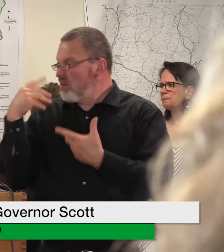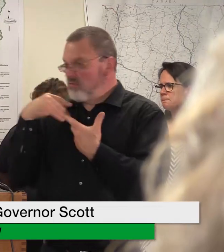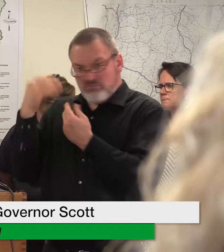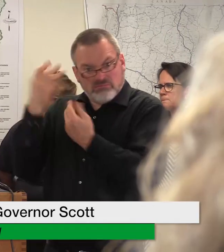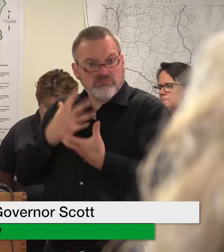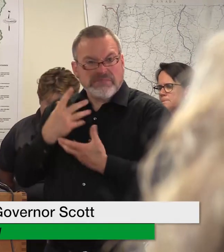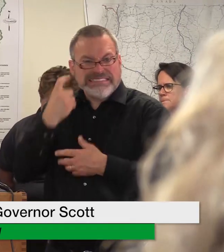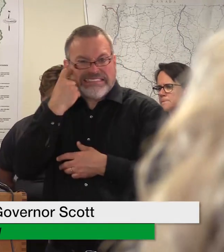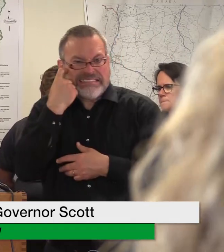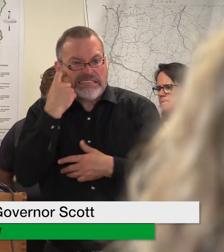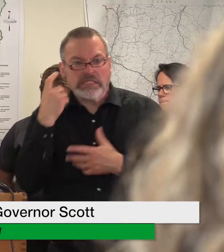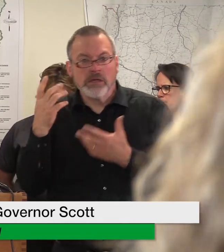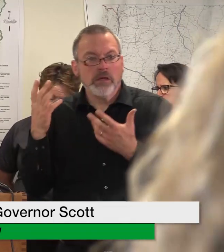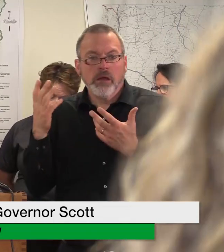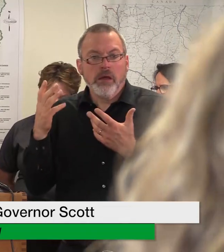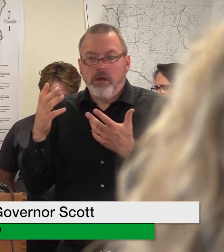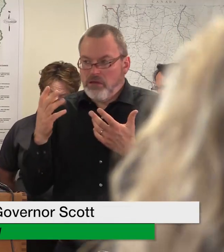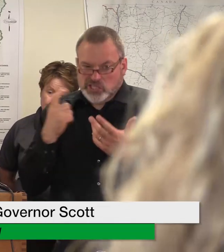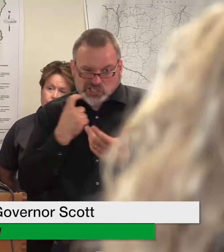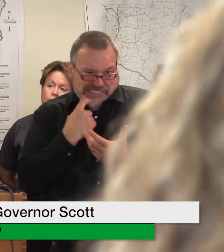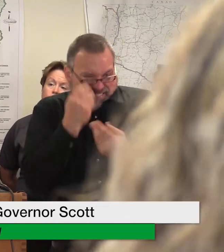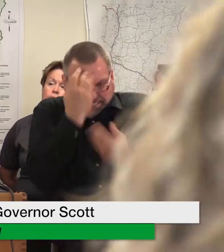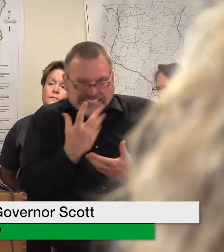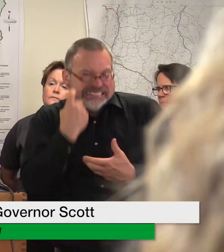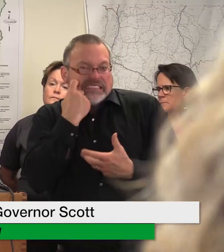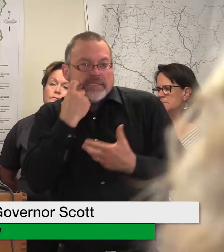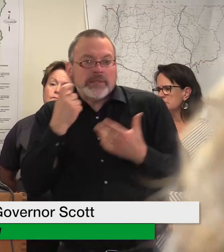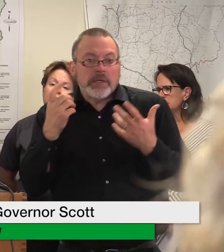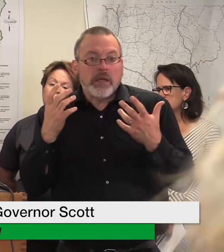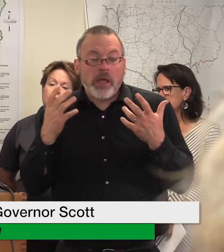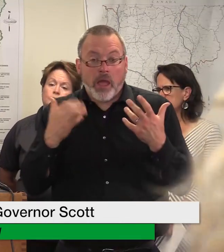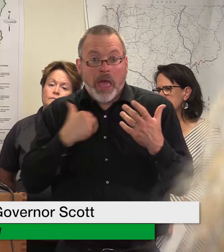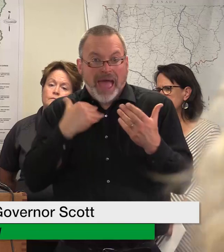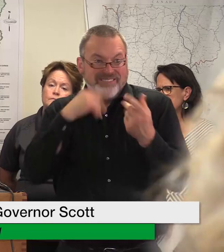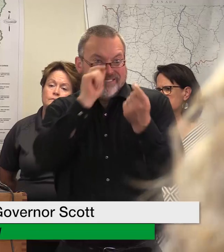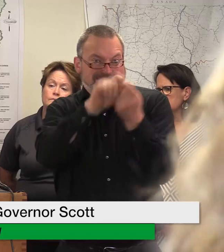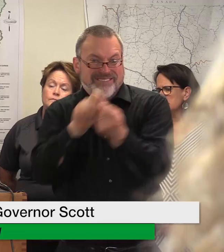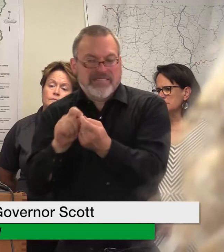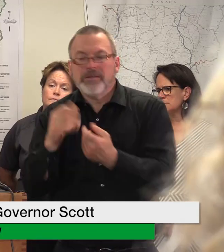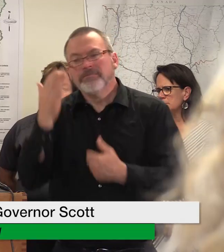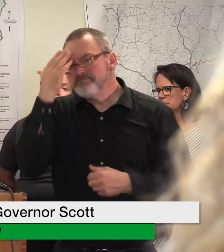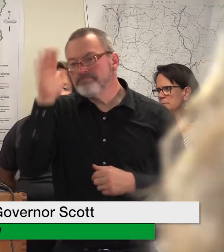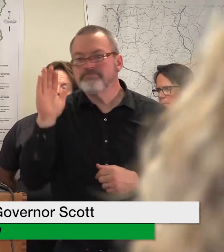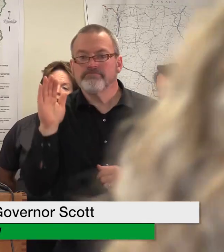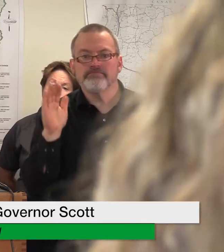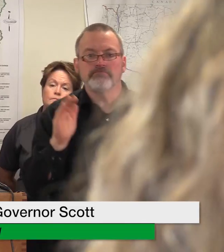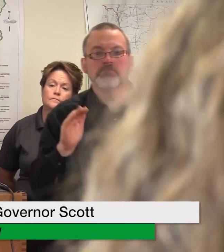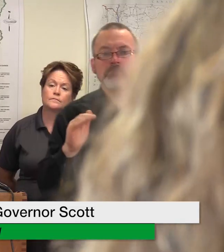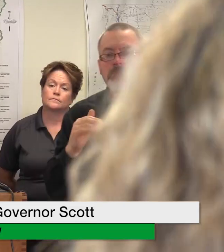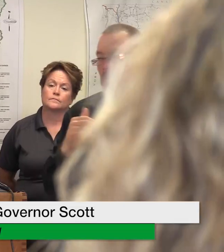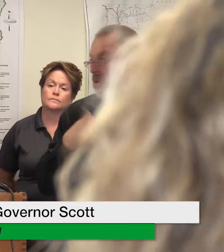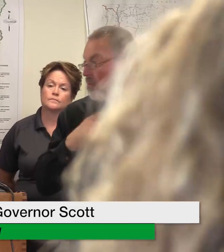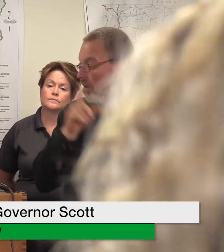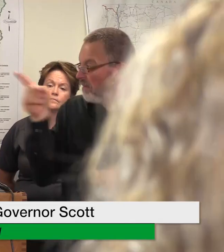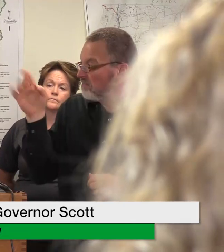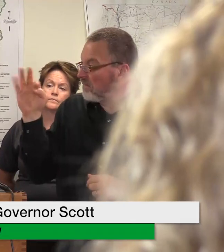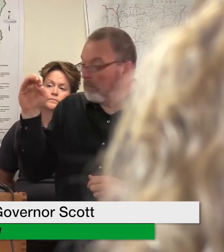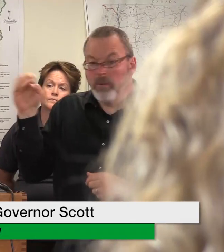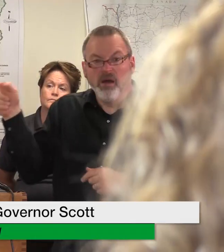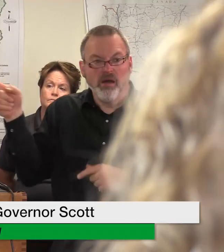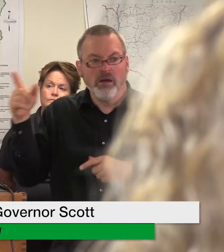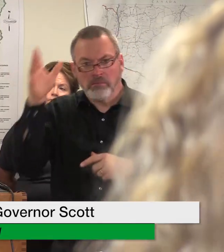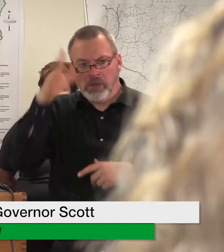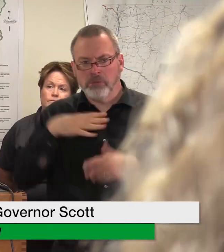with Will on this initiative, and I don't have all the details at this point. He could probably answer questions about